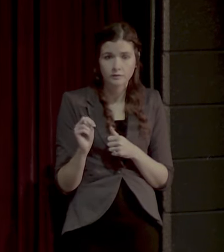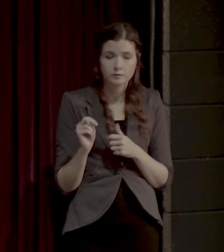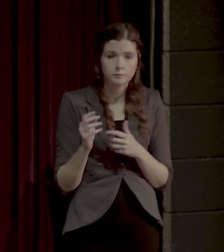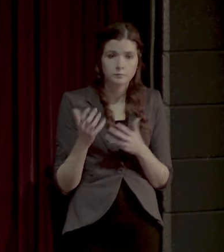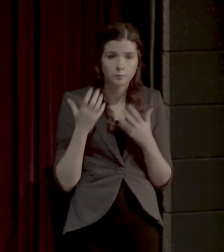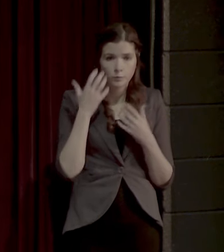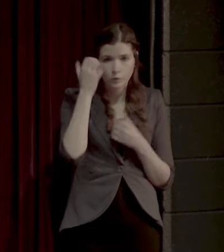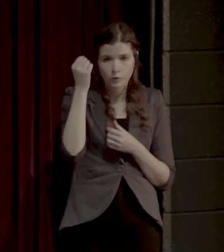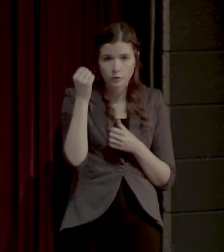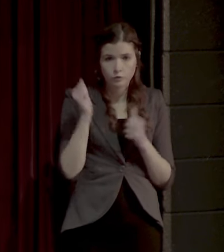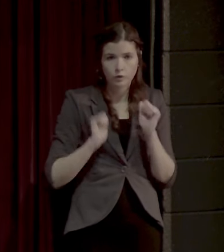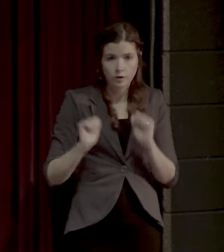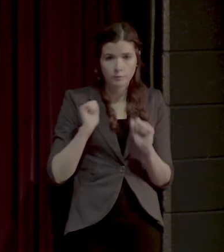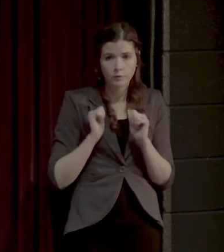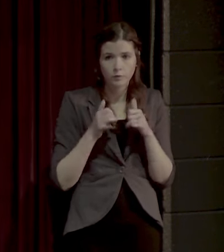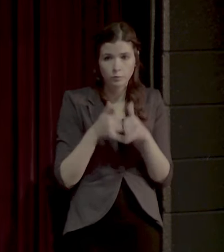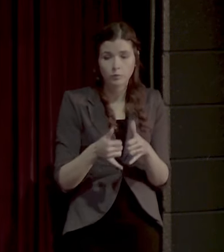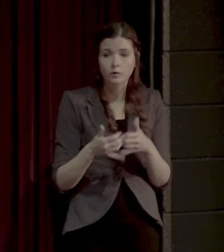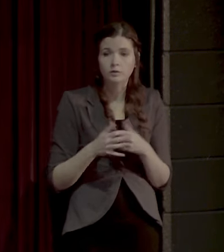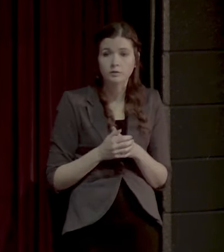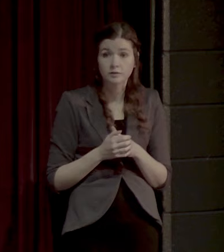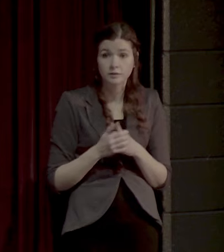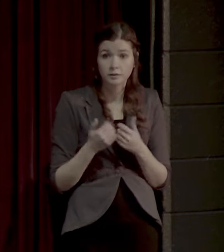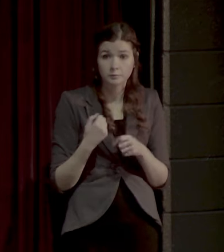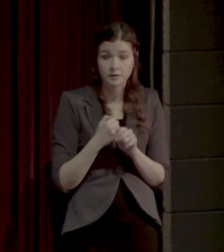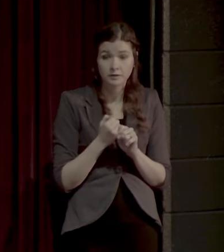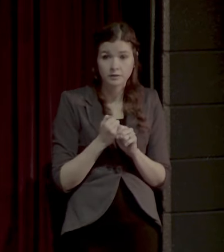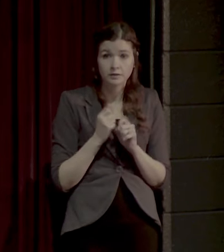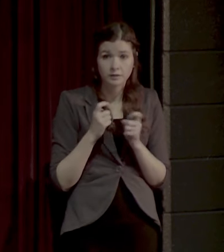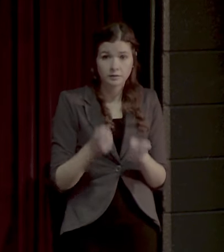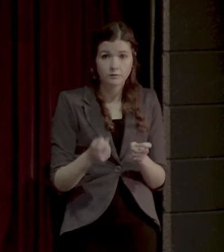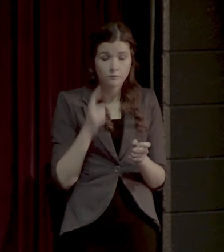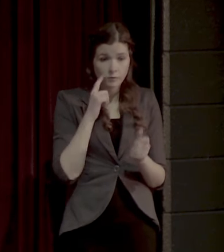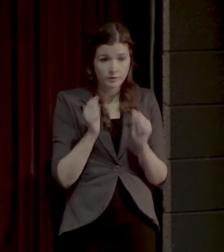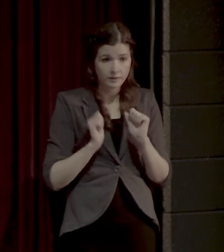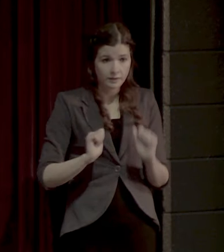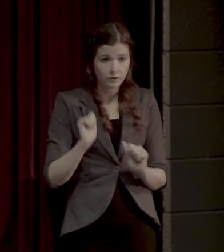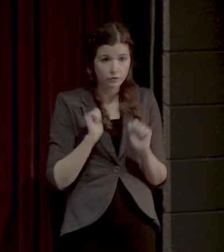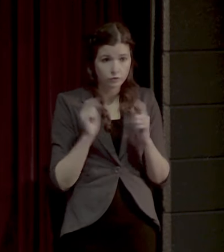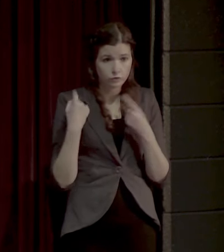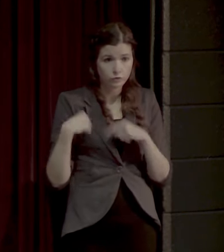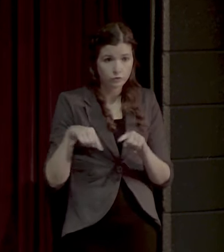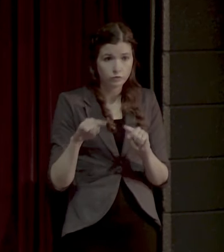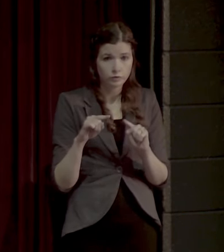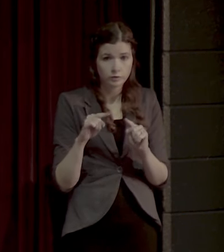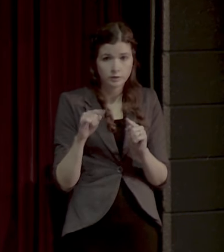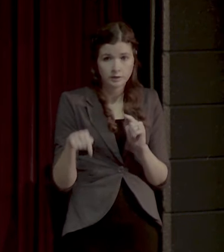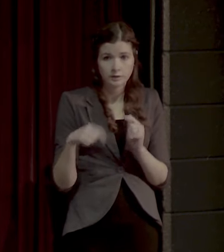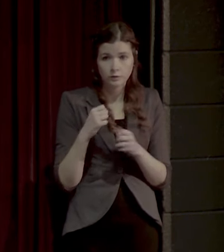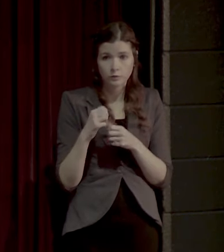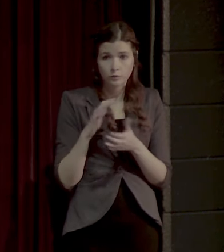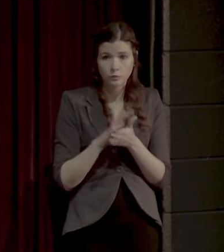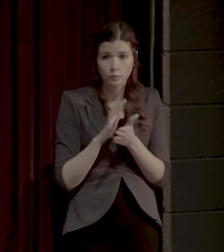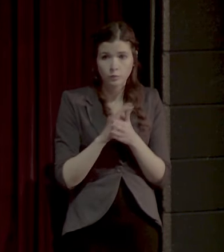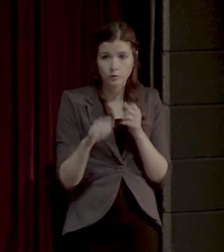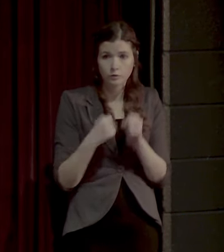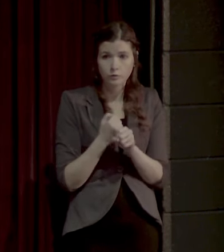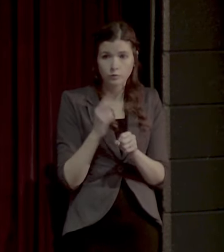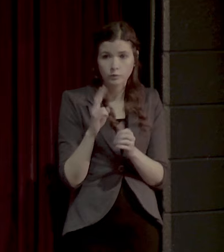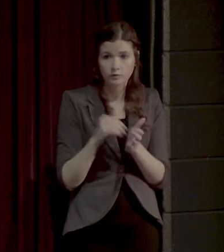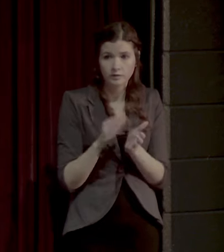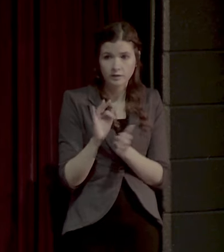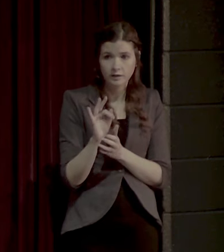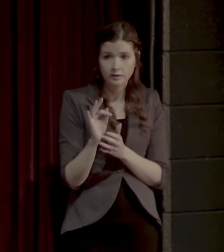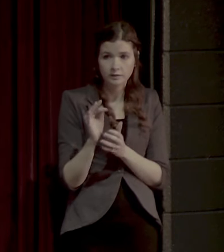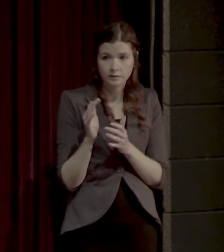is presented to a student deemed to have made the most significant contribution to theater during the current school year. The 2019